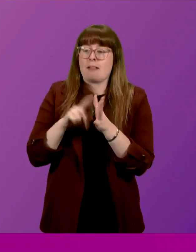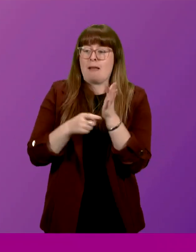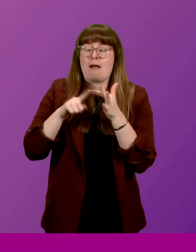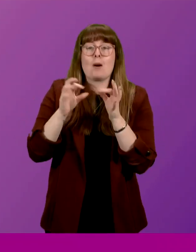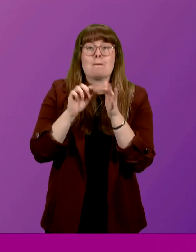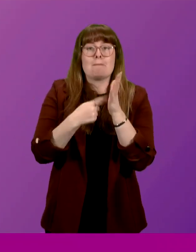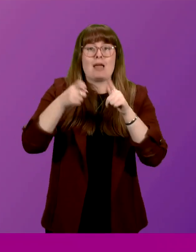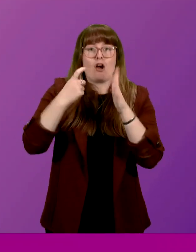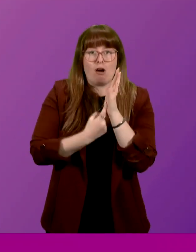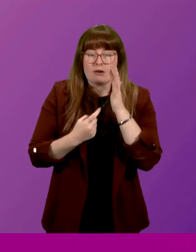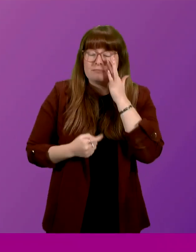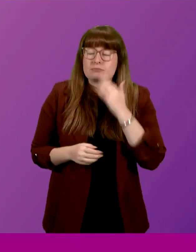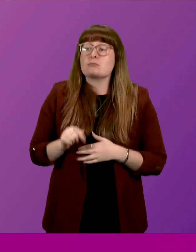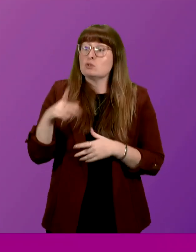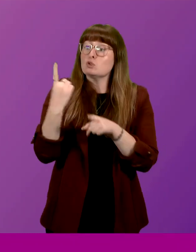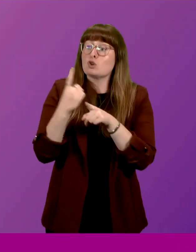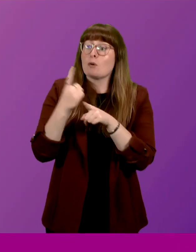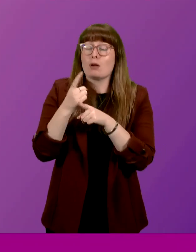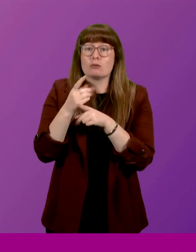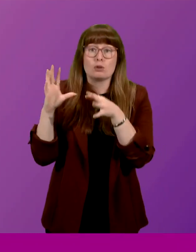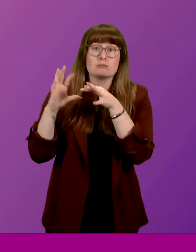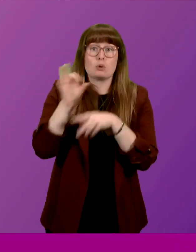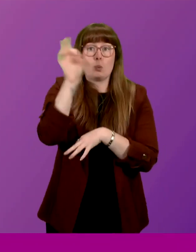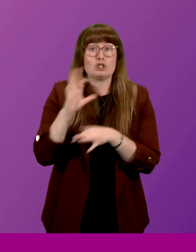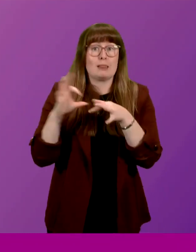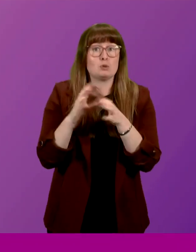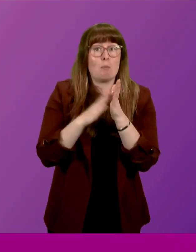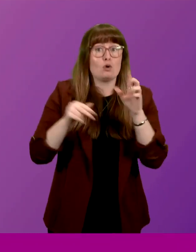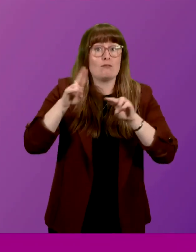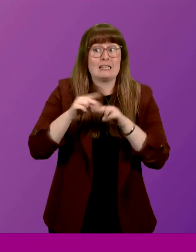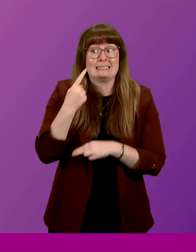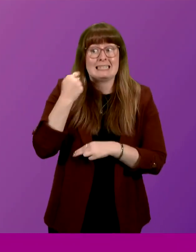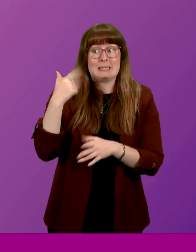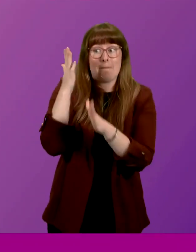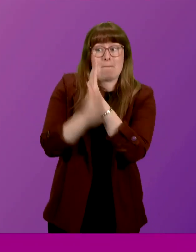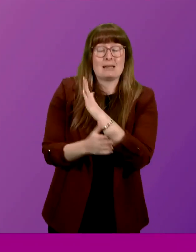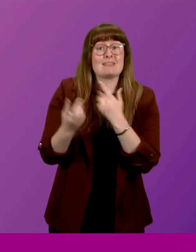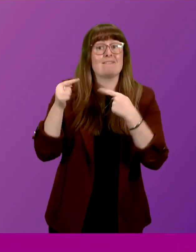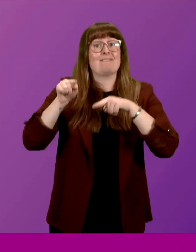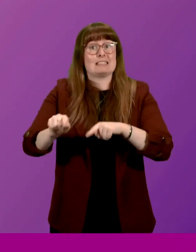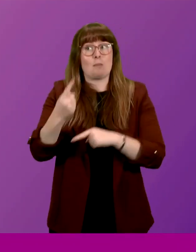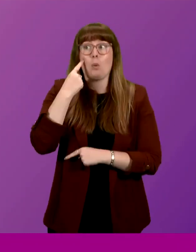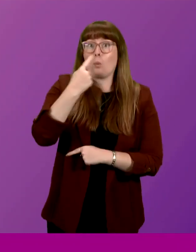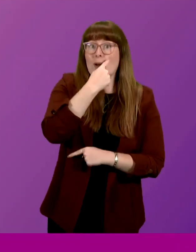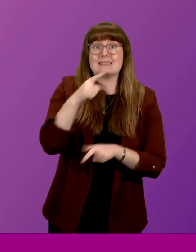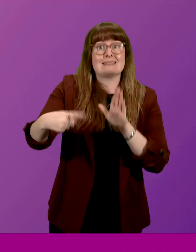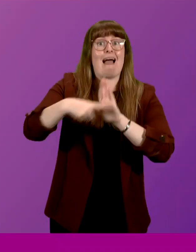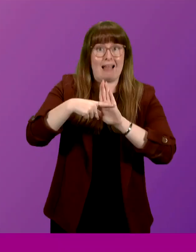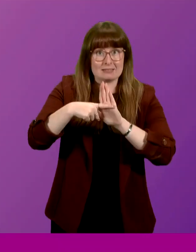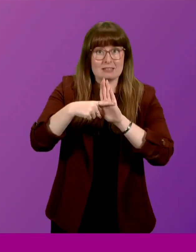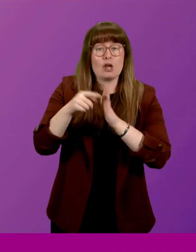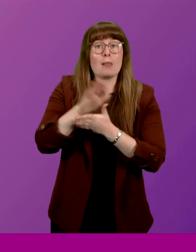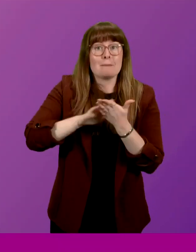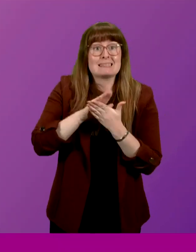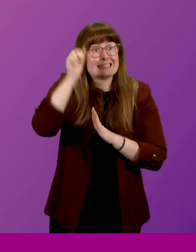Presiding Officer. In addition to the question from Murdo Fraser, the Parliament has recently passed the Victims and Witnesses Act that is looking to make